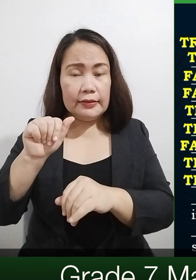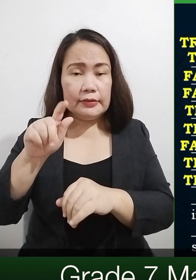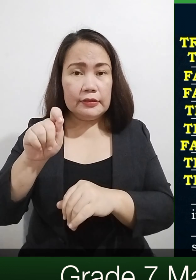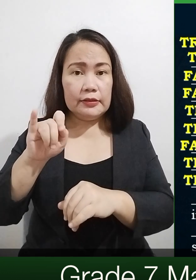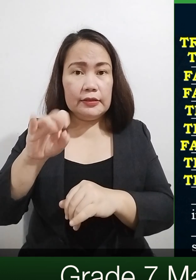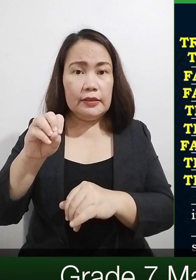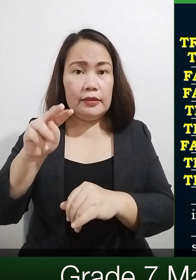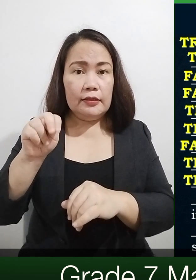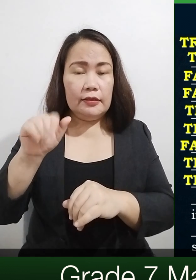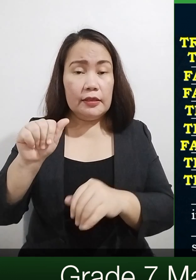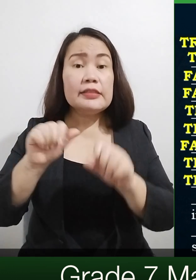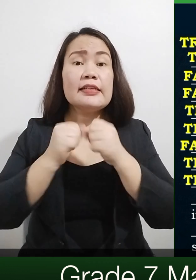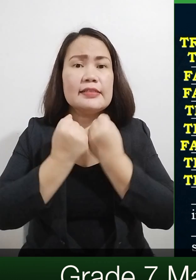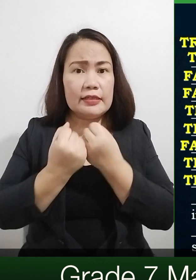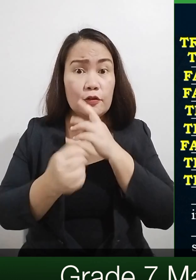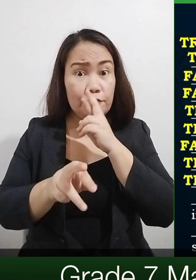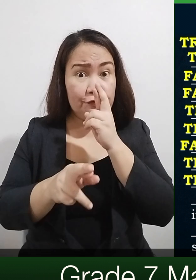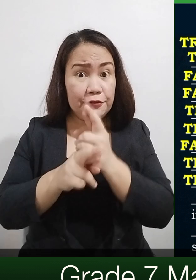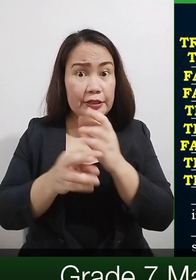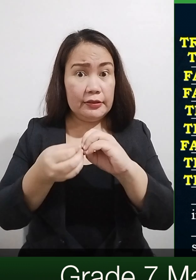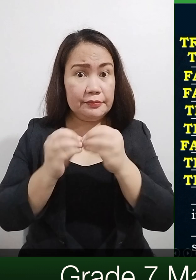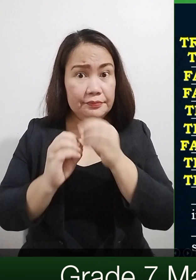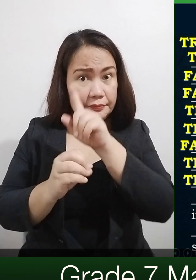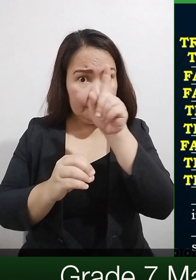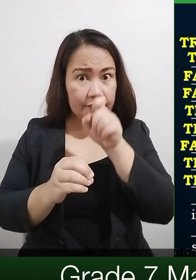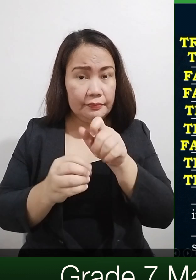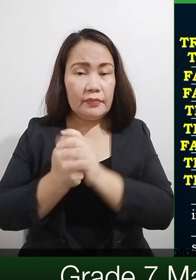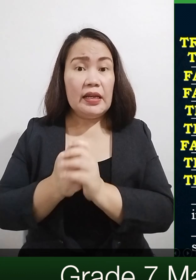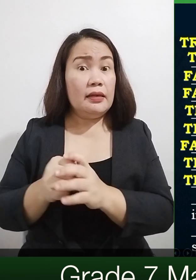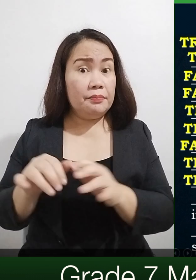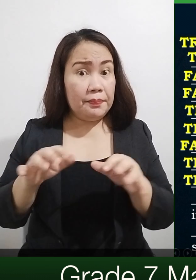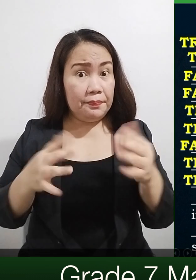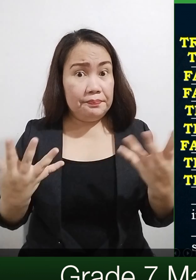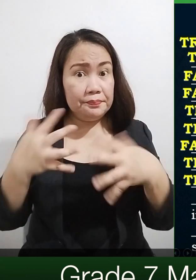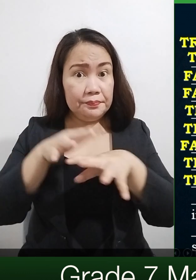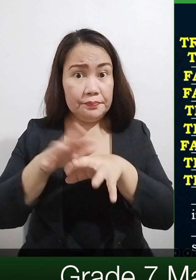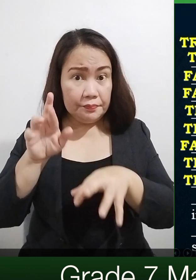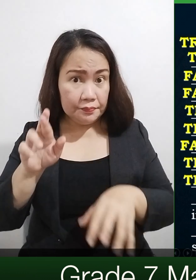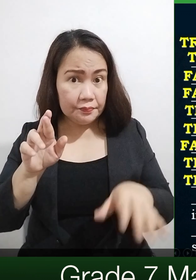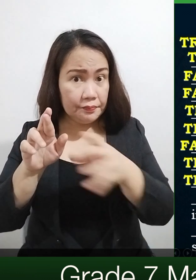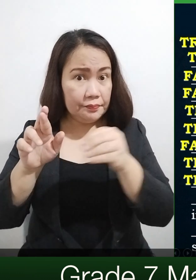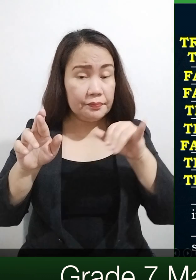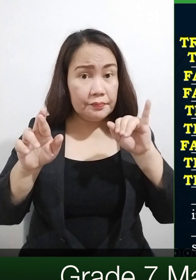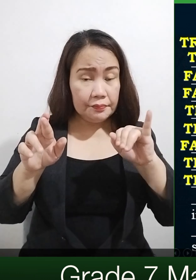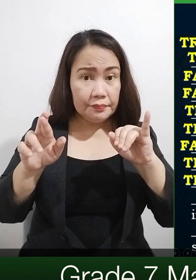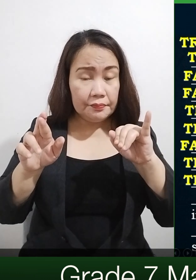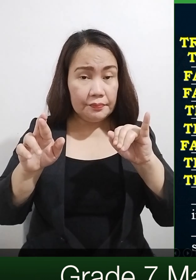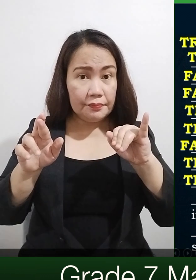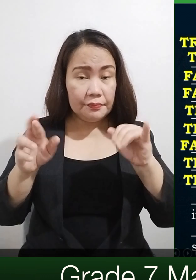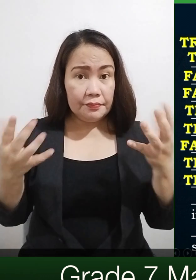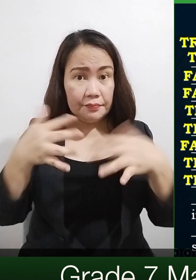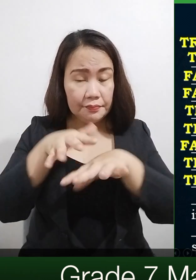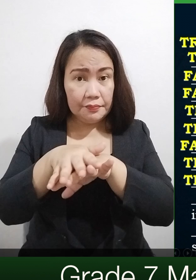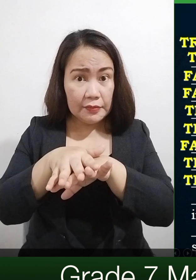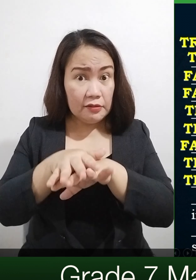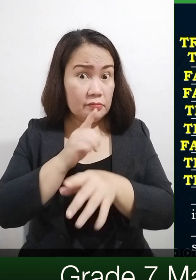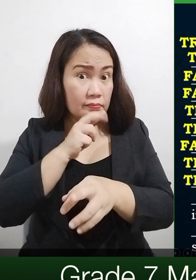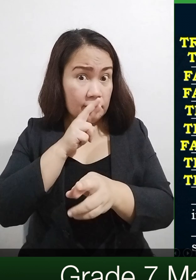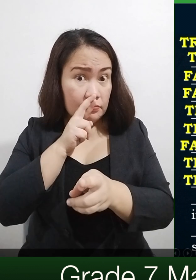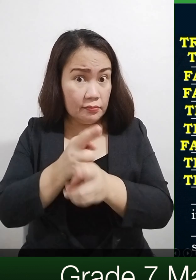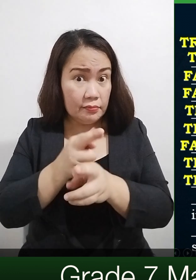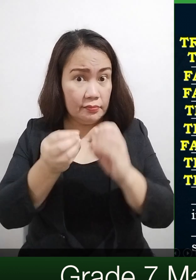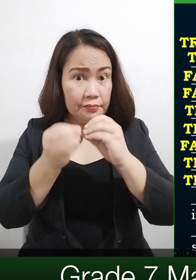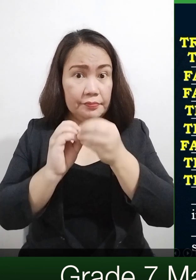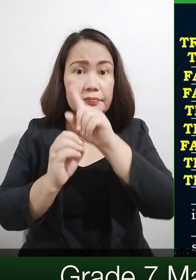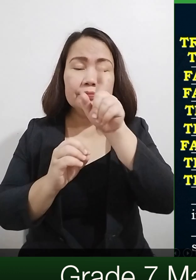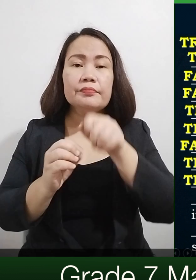the set of real numbers. Pag pinagsama ba natin yung rational at irrational is real